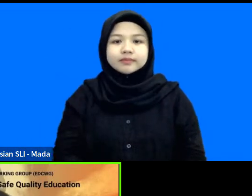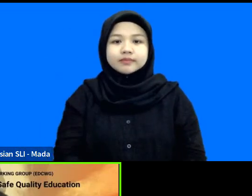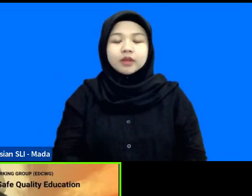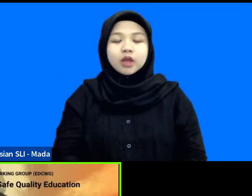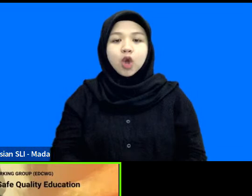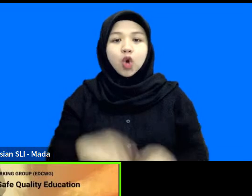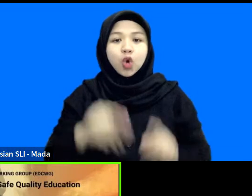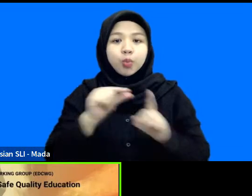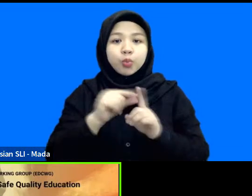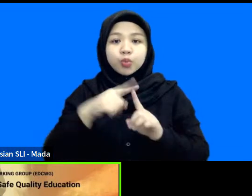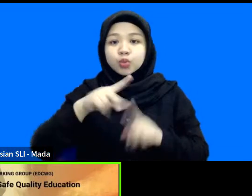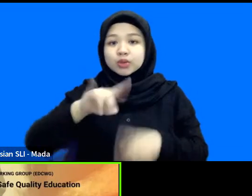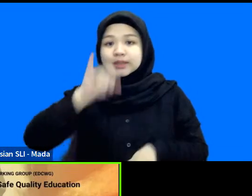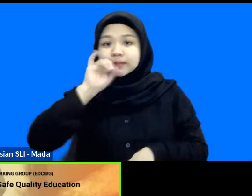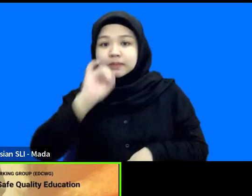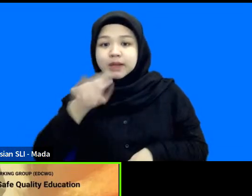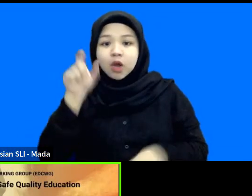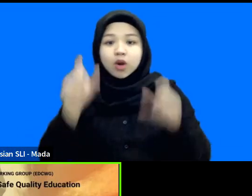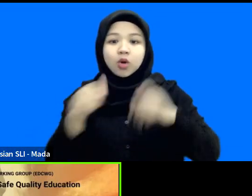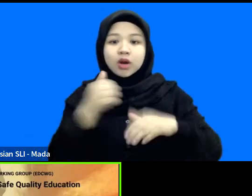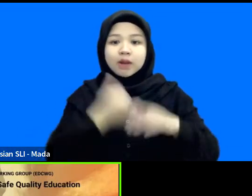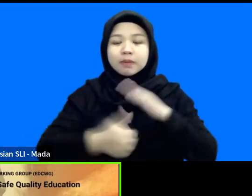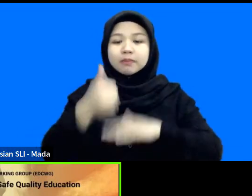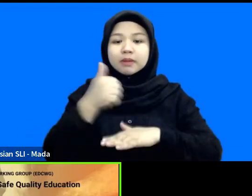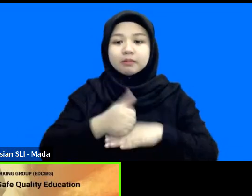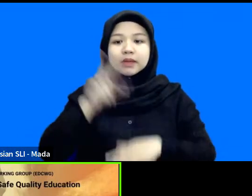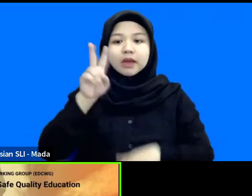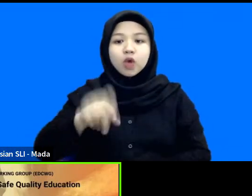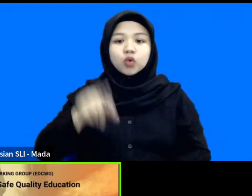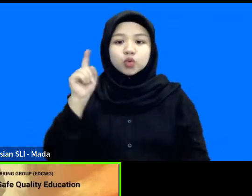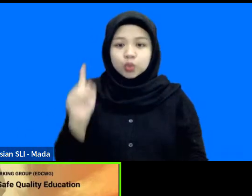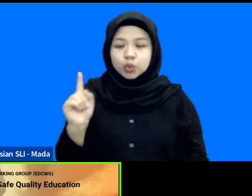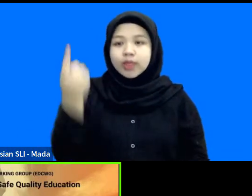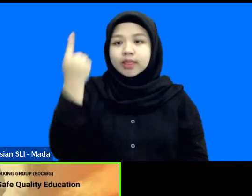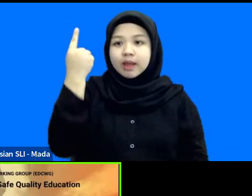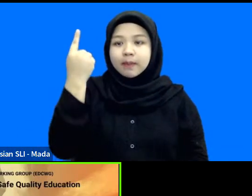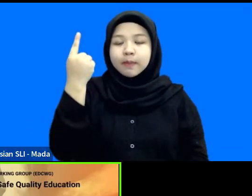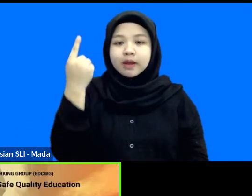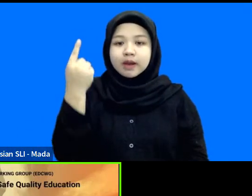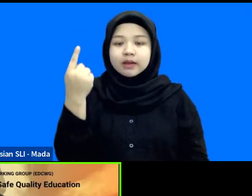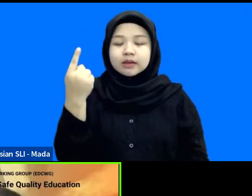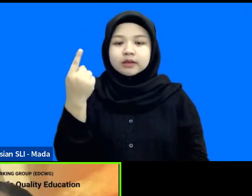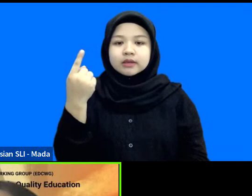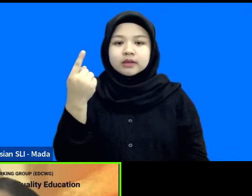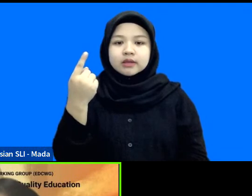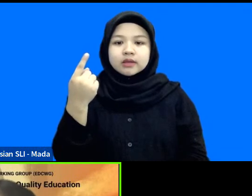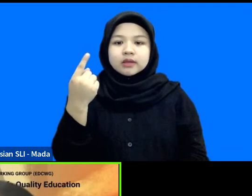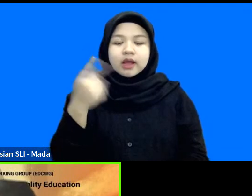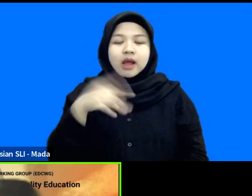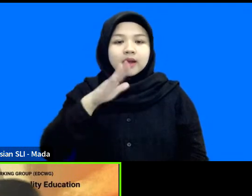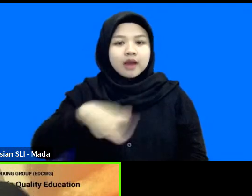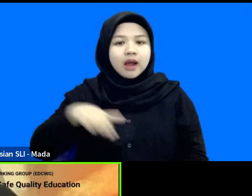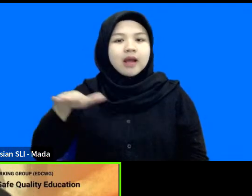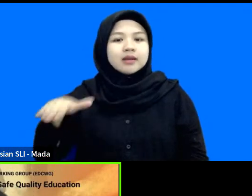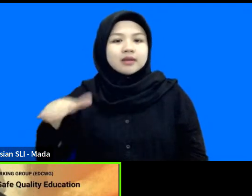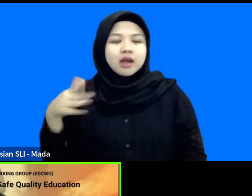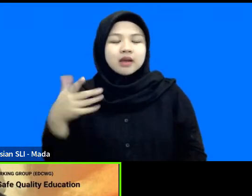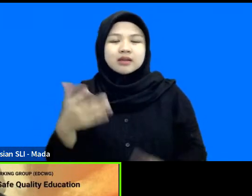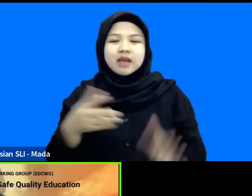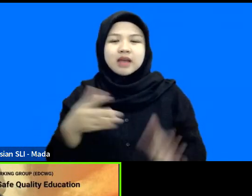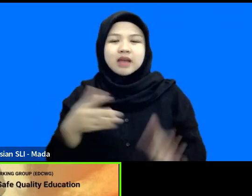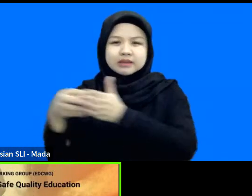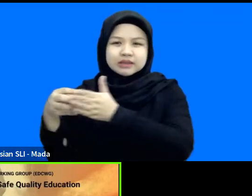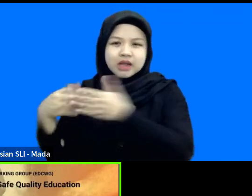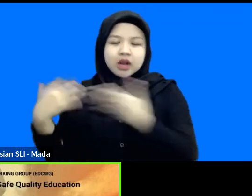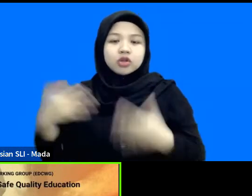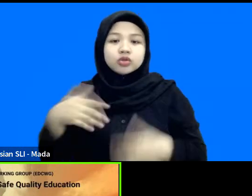girls, at the heart of the recovery plan to build a more resilient and better recovery. So related to Putri's point, I